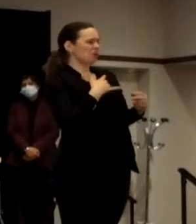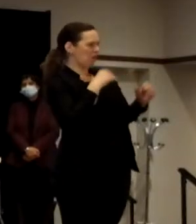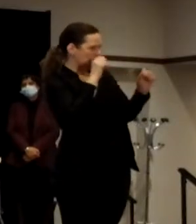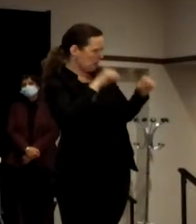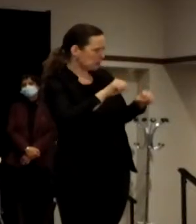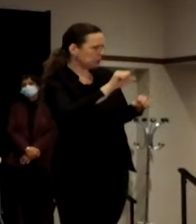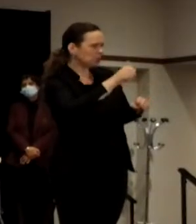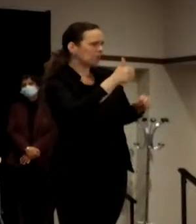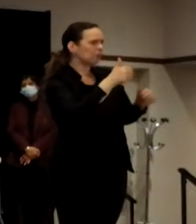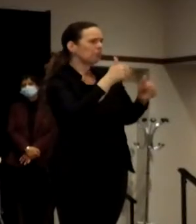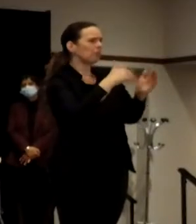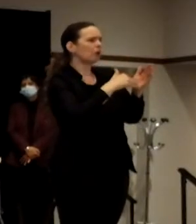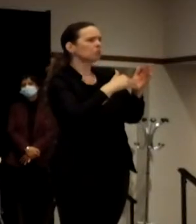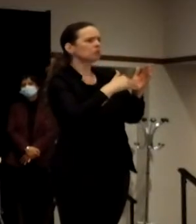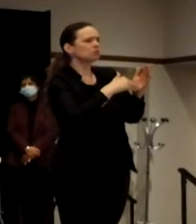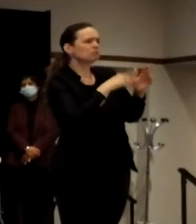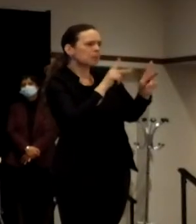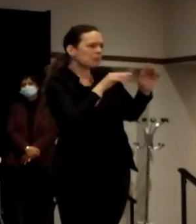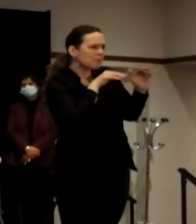at the reality is